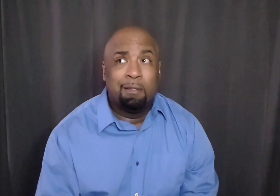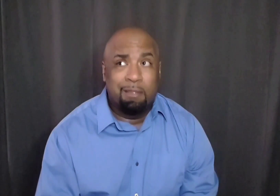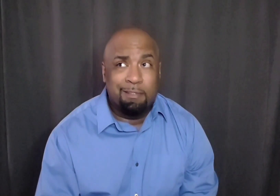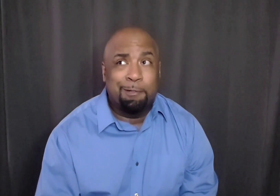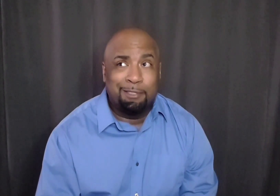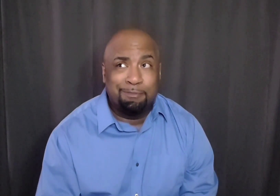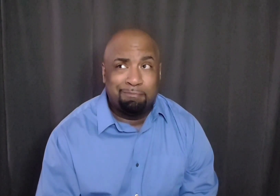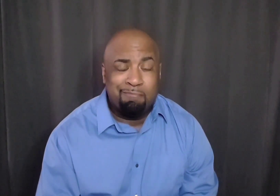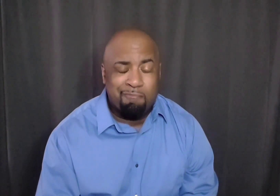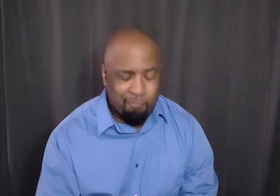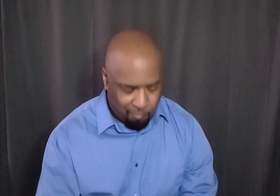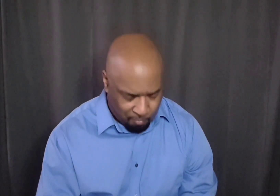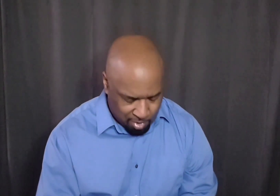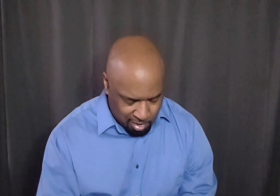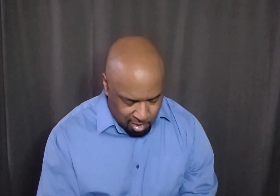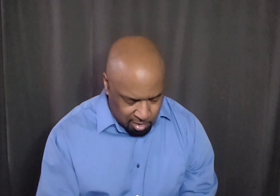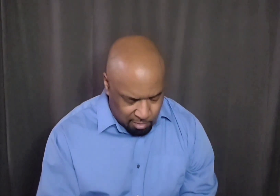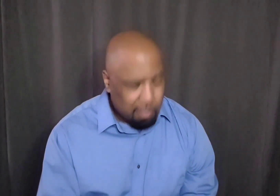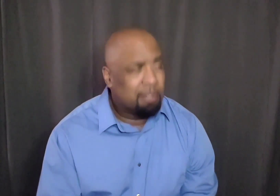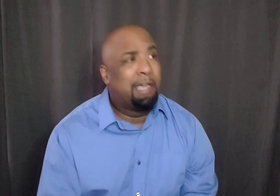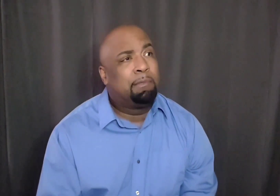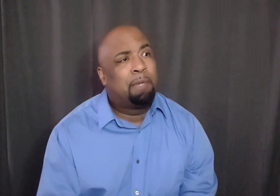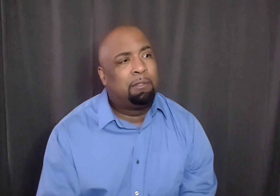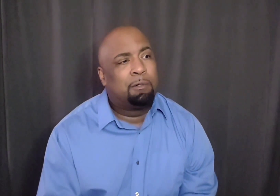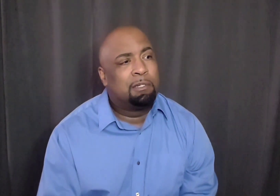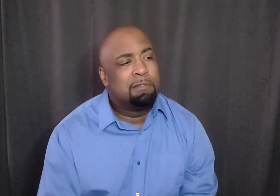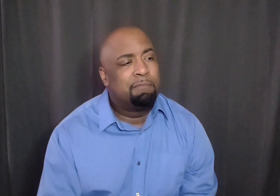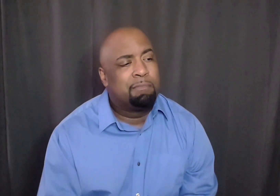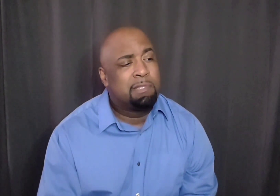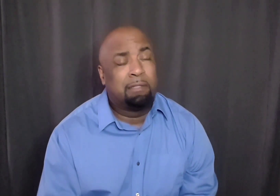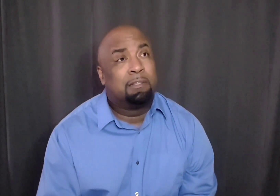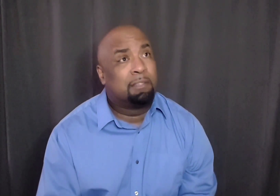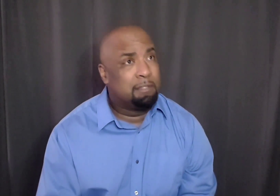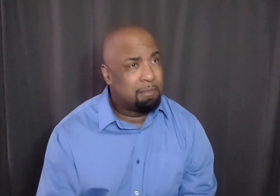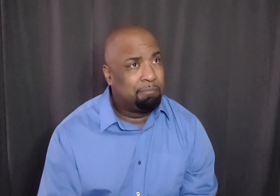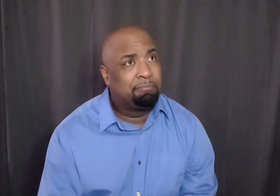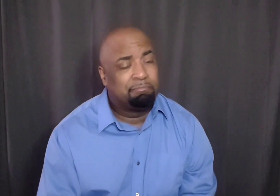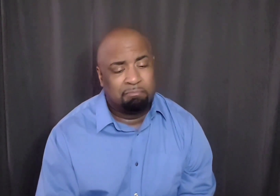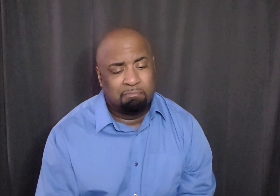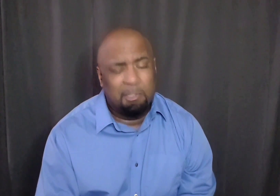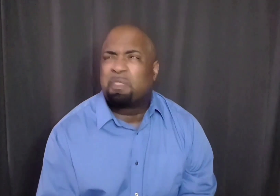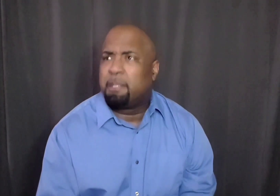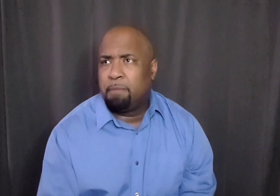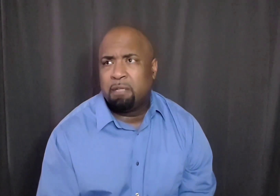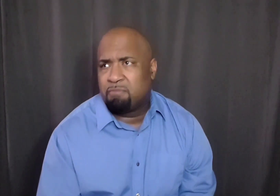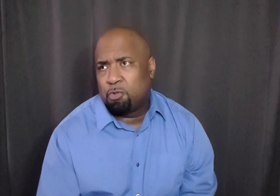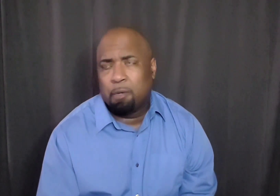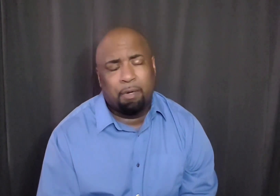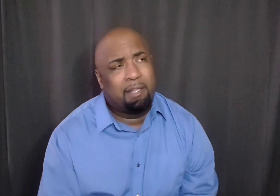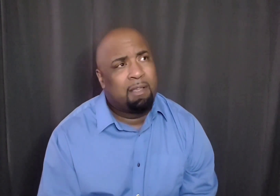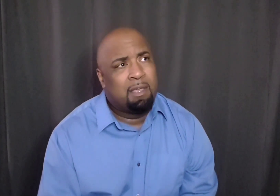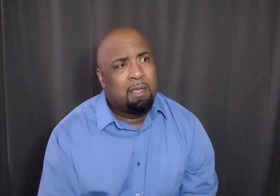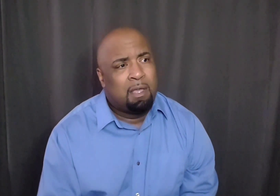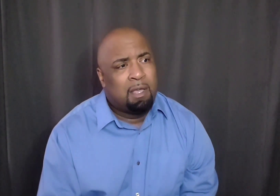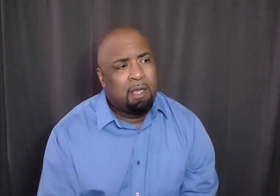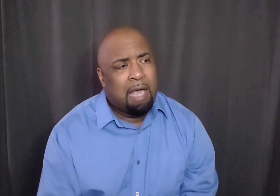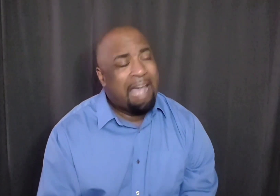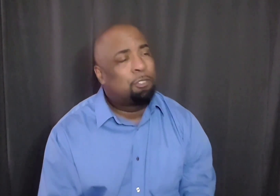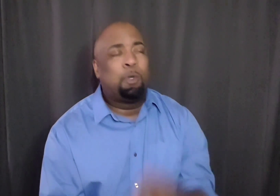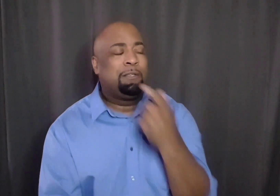You think so, huh? A girl came to my door selling cookies. Thin mint, shortbread. I asked her, "What do you get